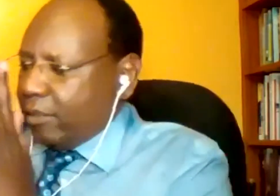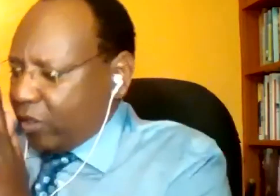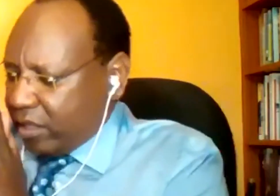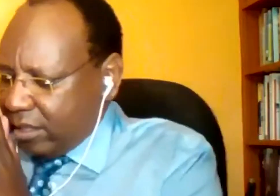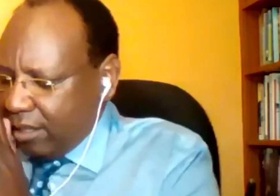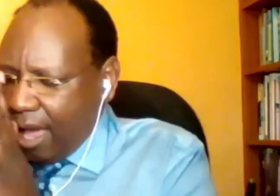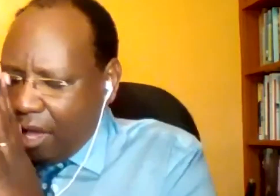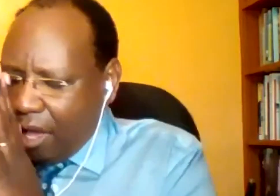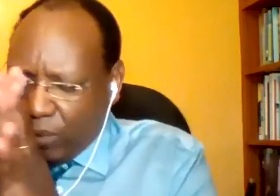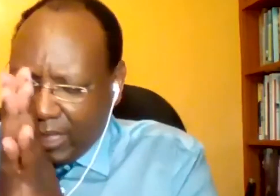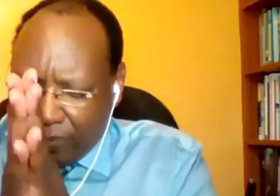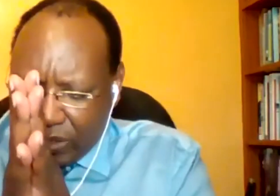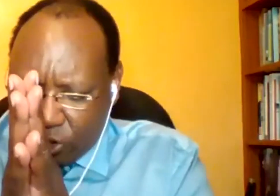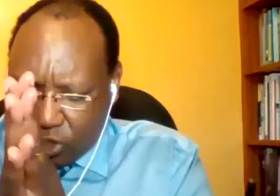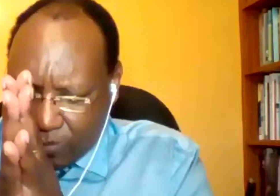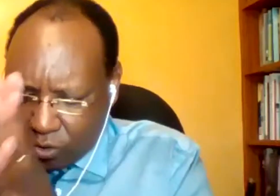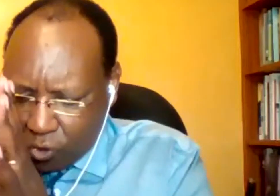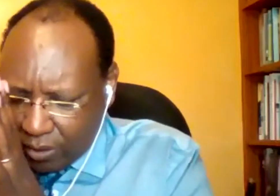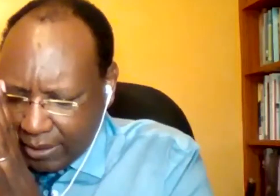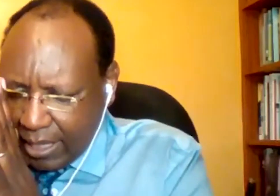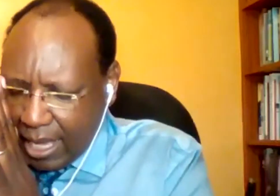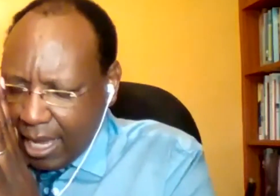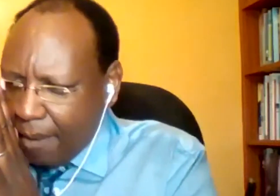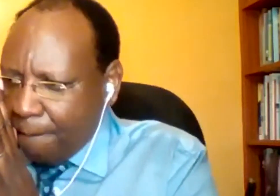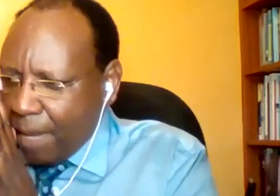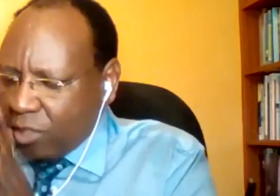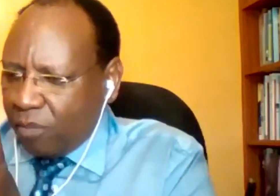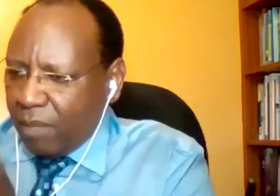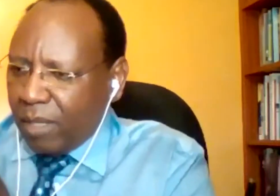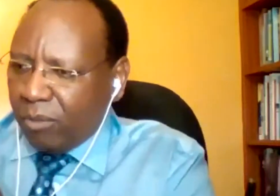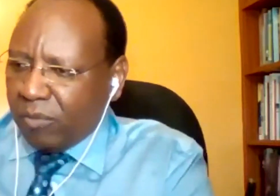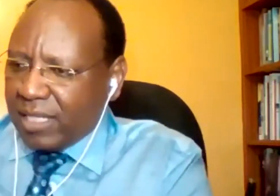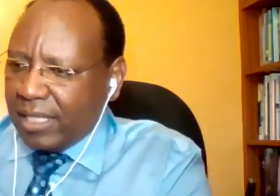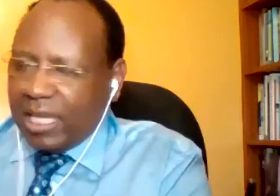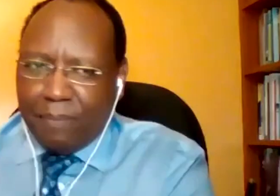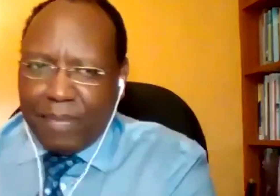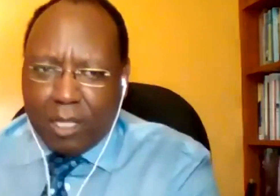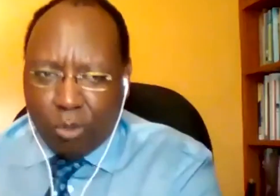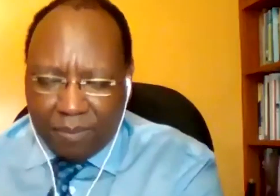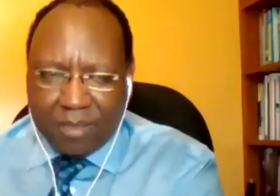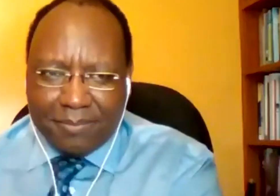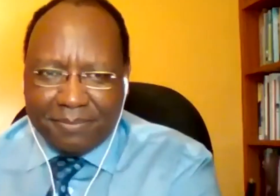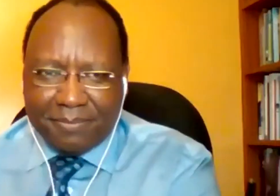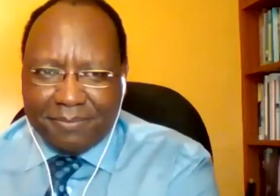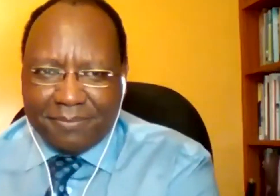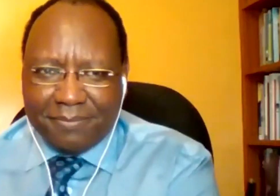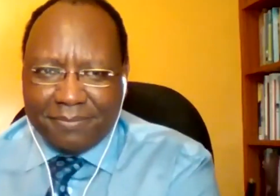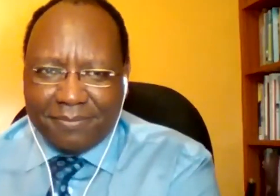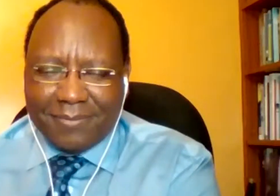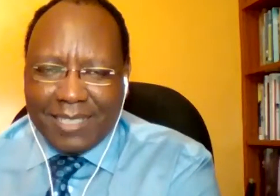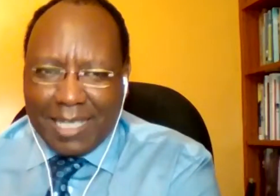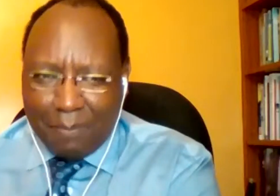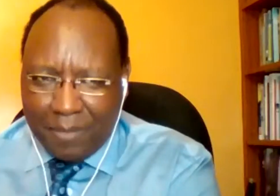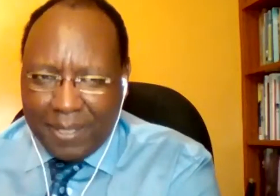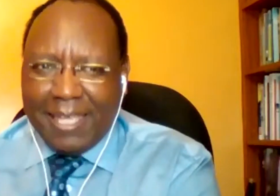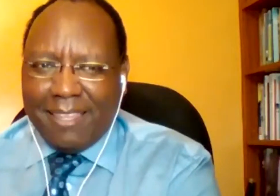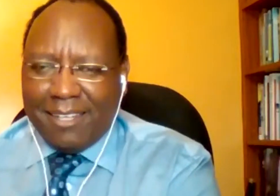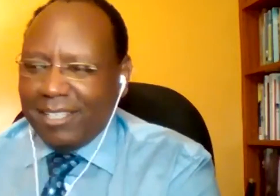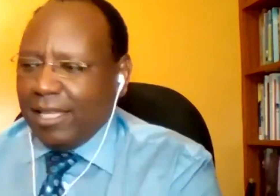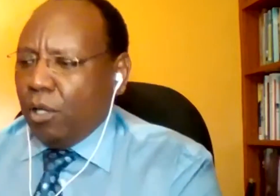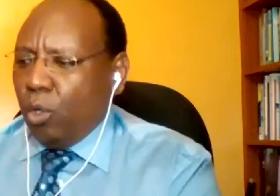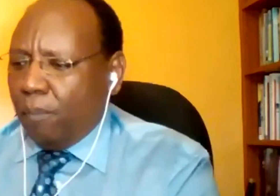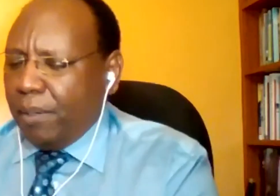So one of the things in my model is speak to me. One of the things that we've said here is, are you for real? You've